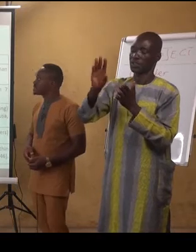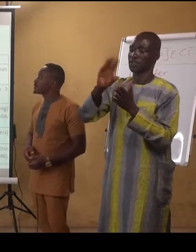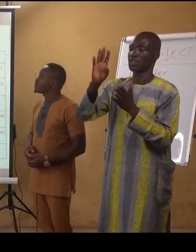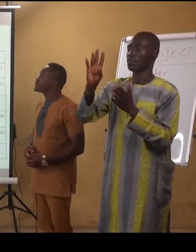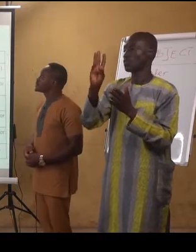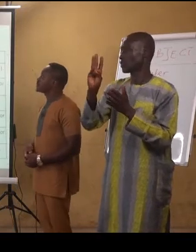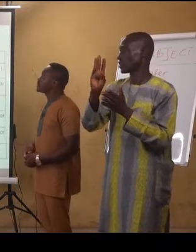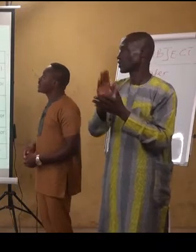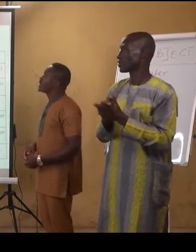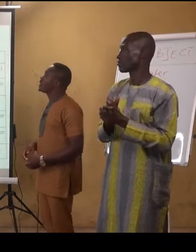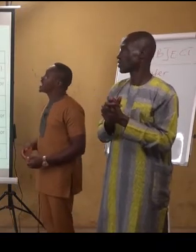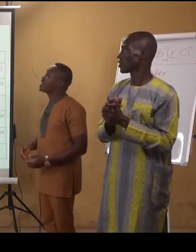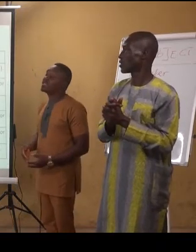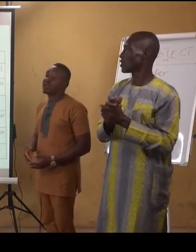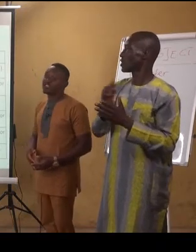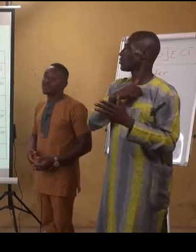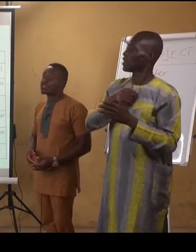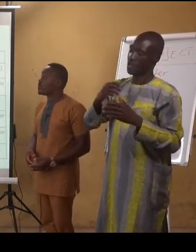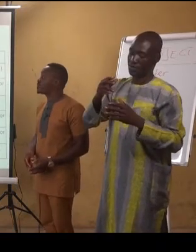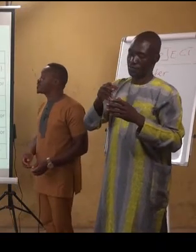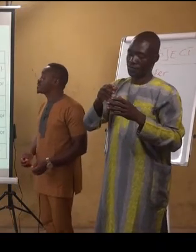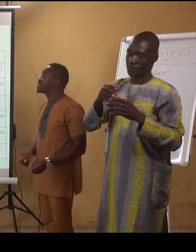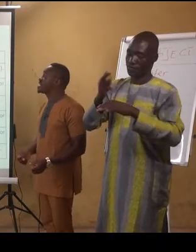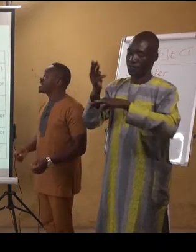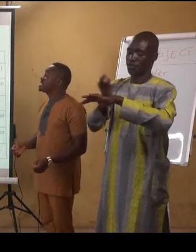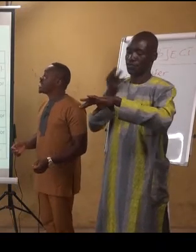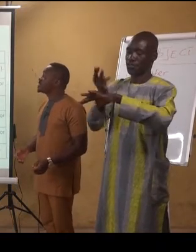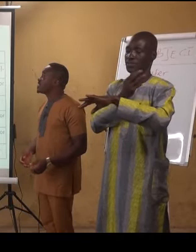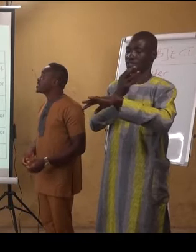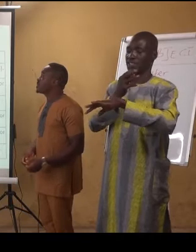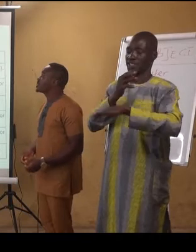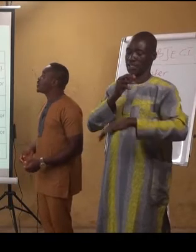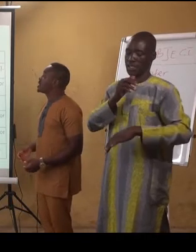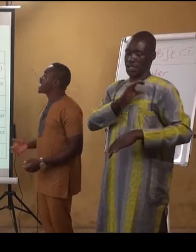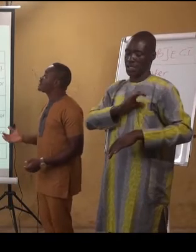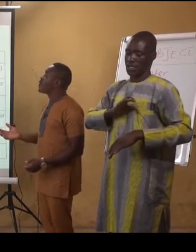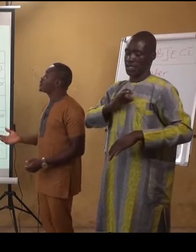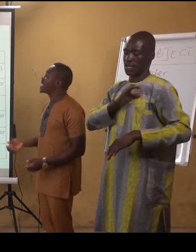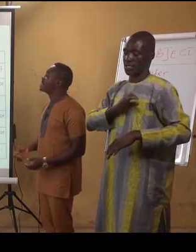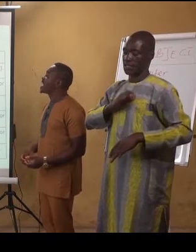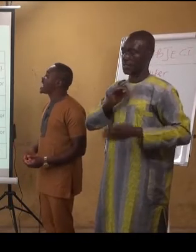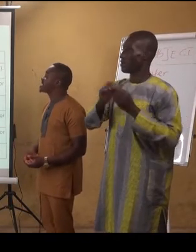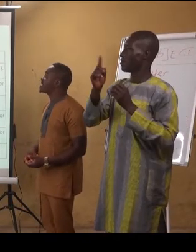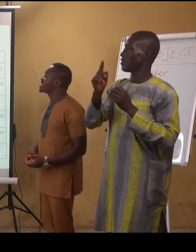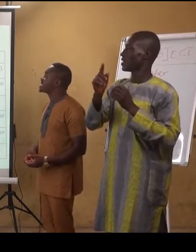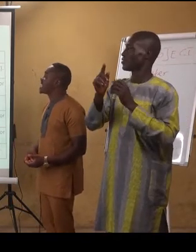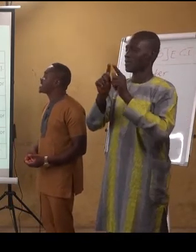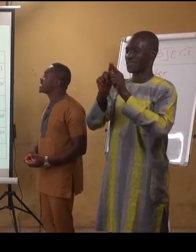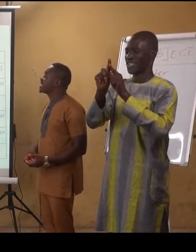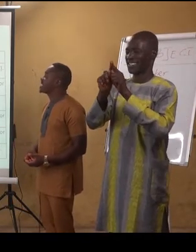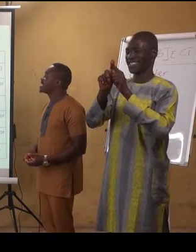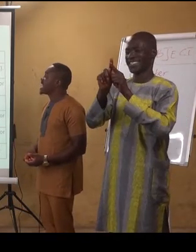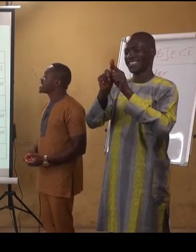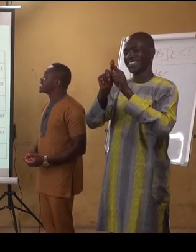1,487,646. Then we have the arithmetic operations. The arithmetic operation, we have the asterisk